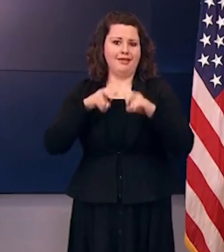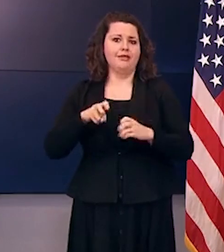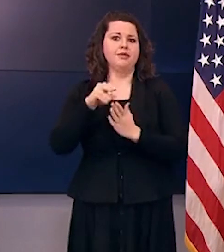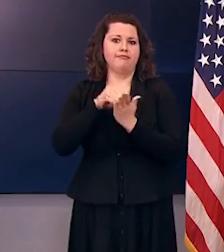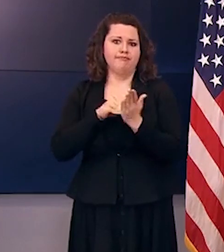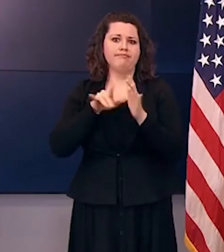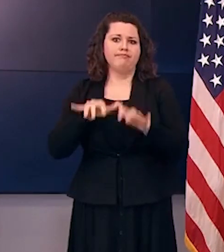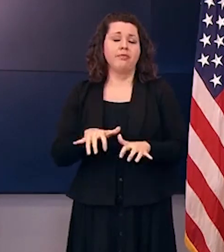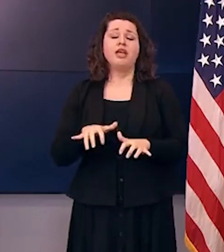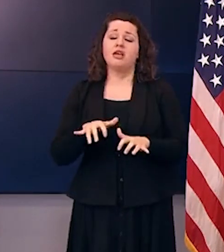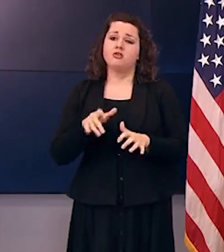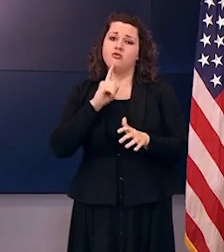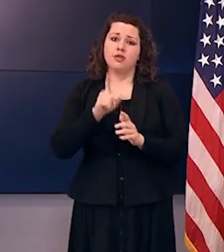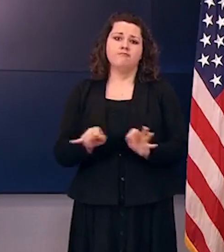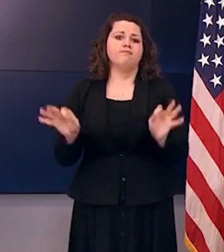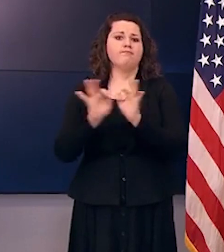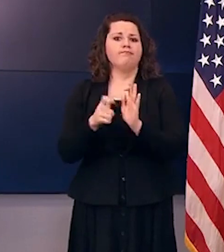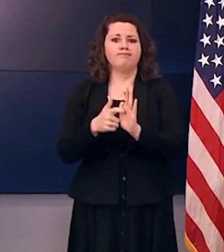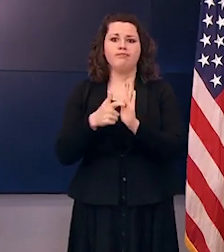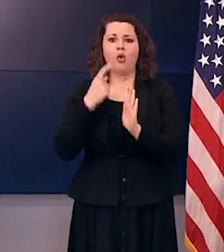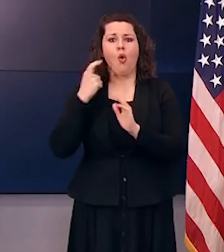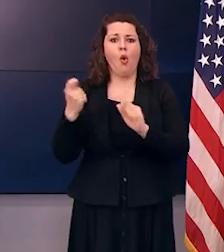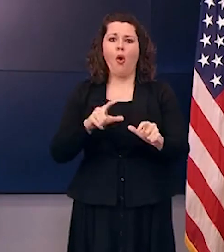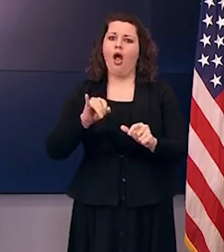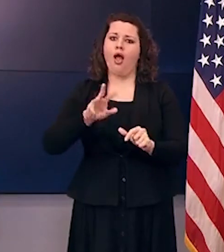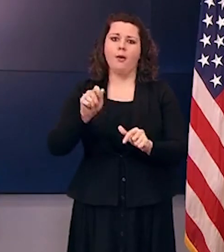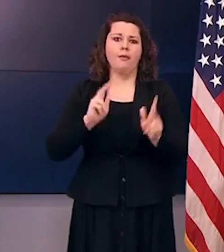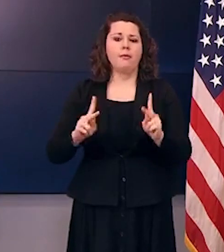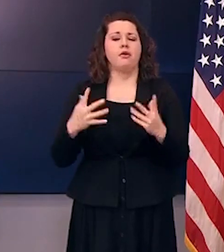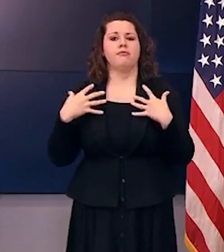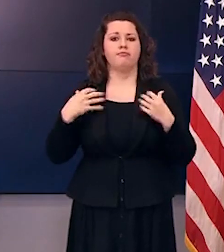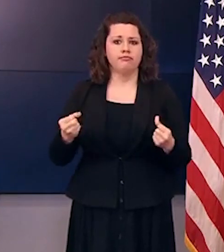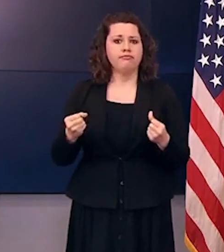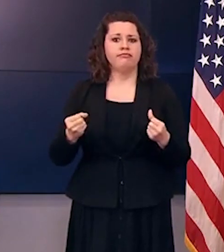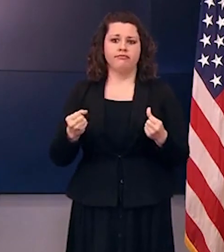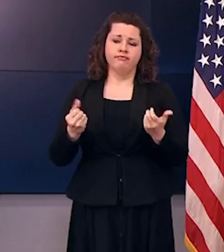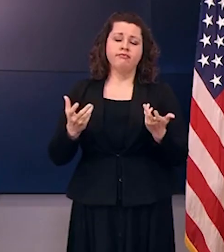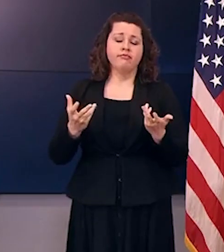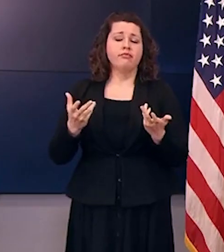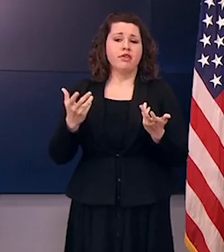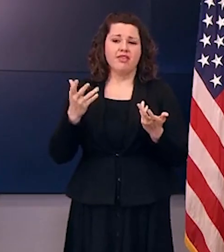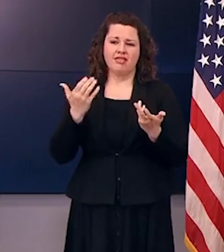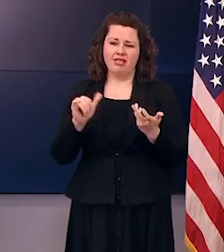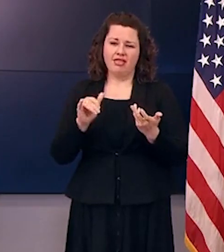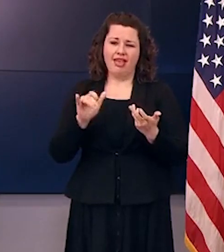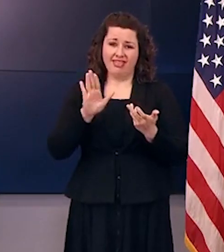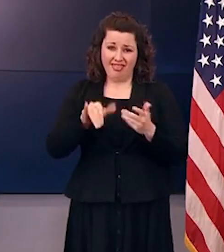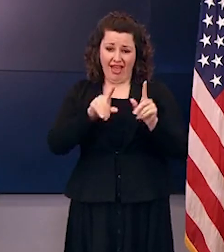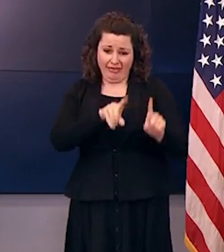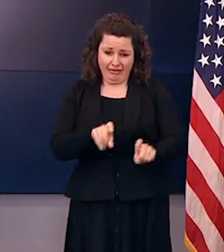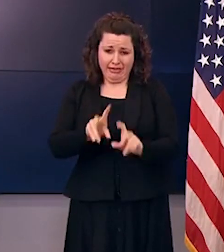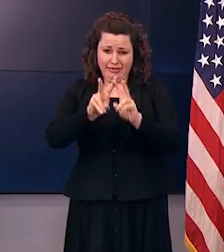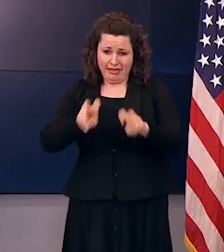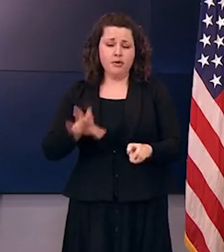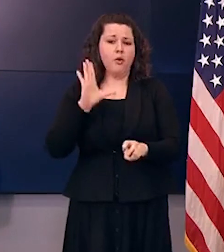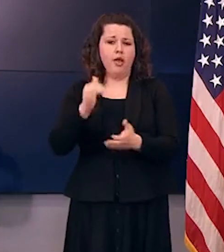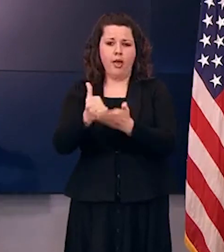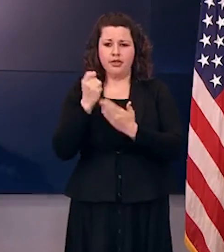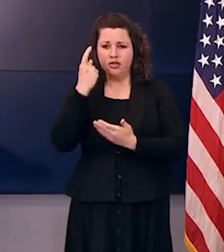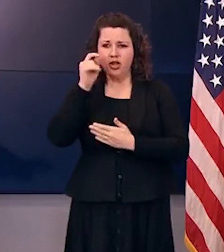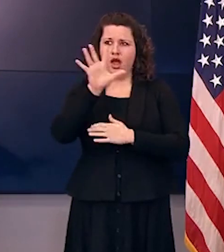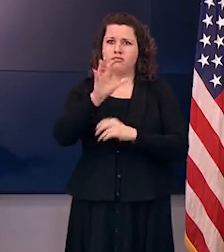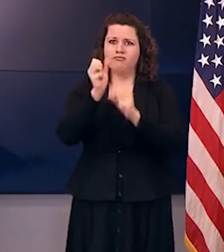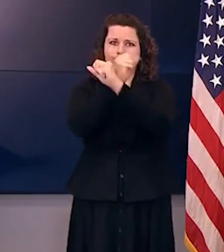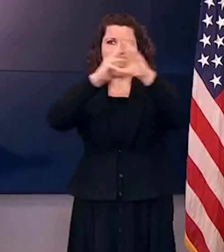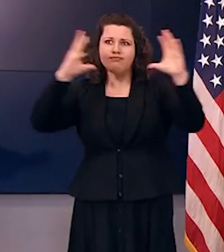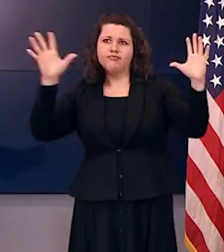is critical for all Iowans that you stay healthy and well, and this again will help us kind of understand the scope and spread of the virus and